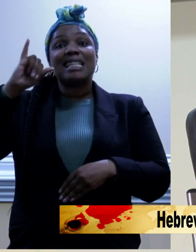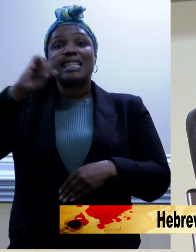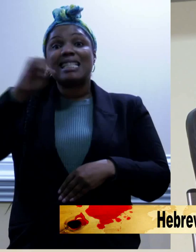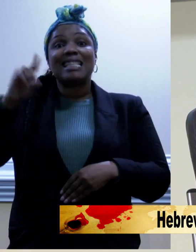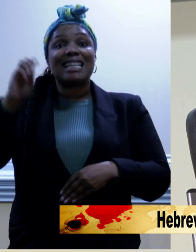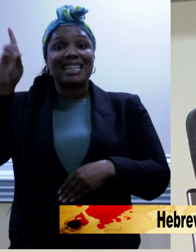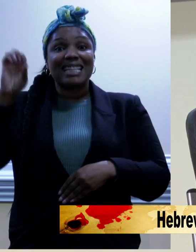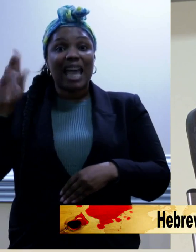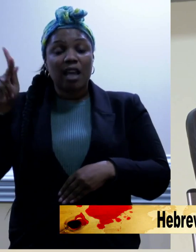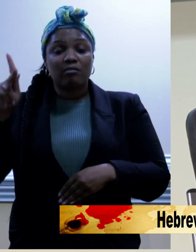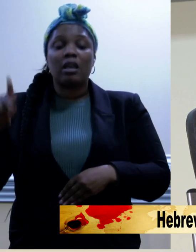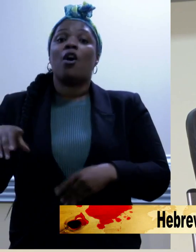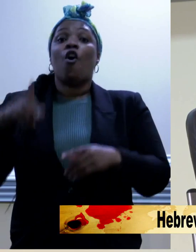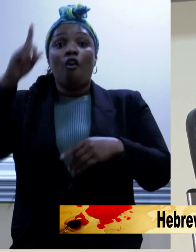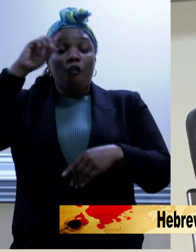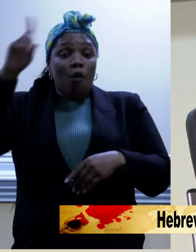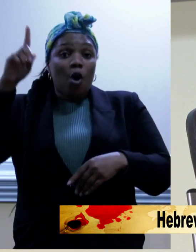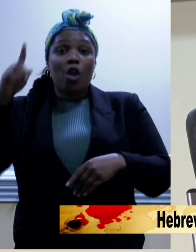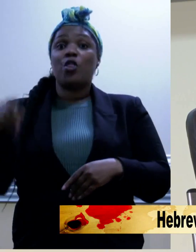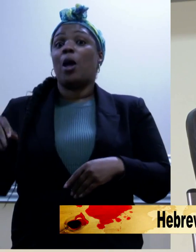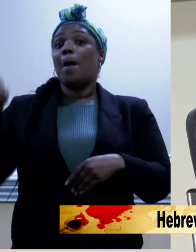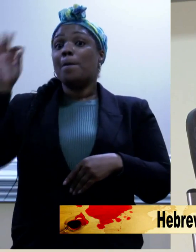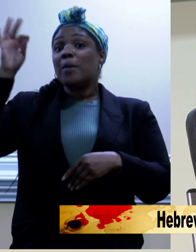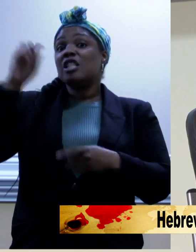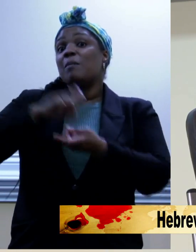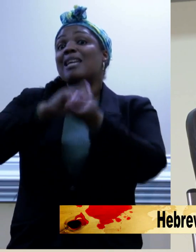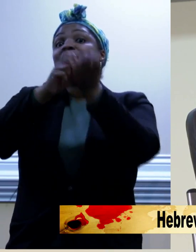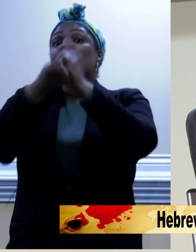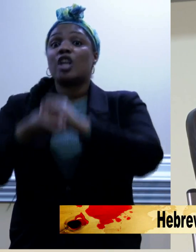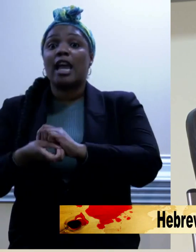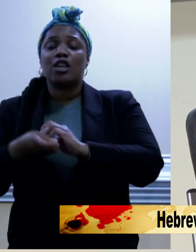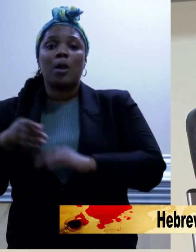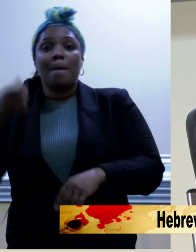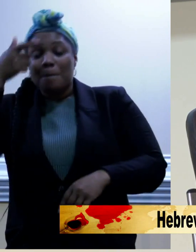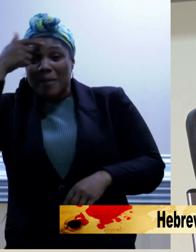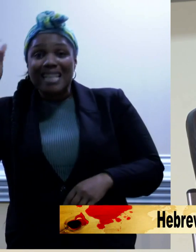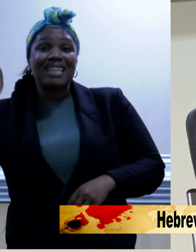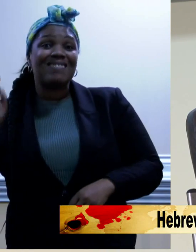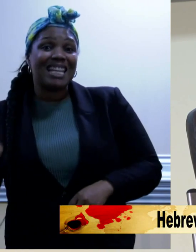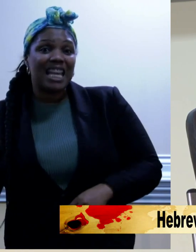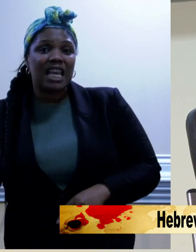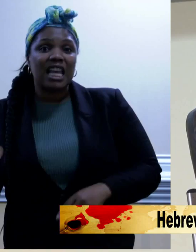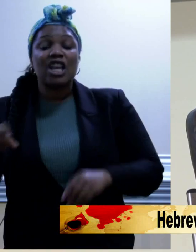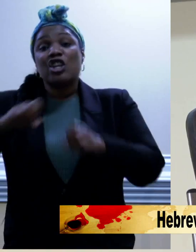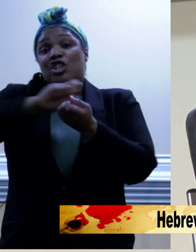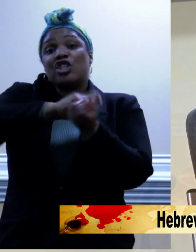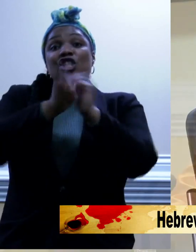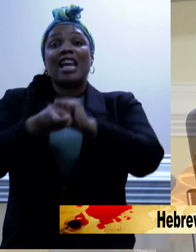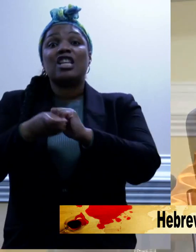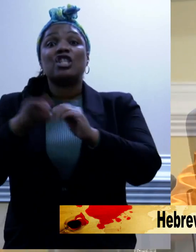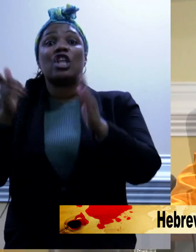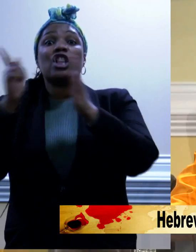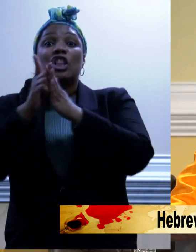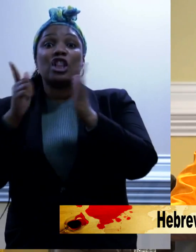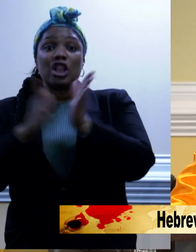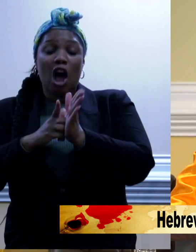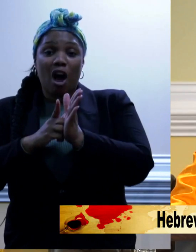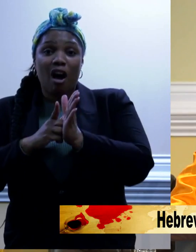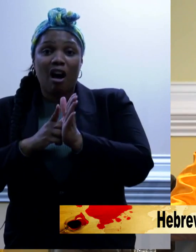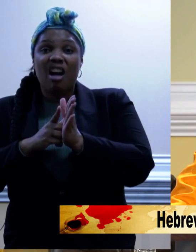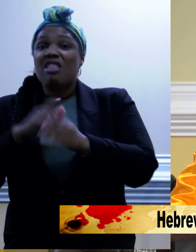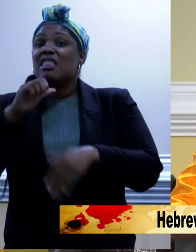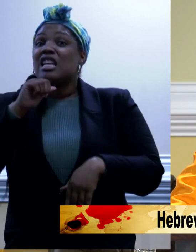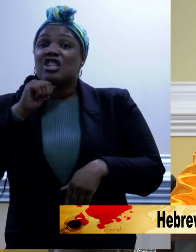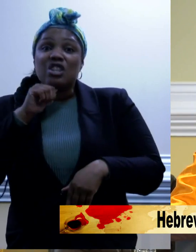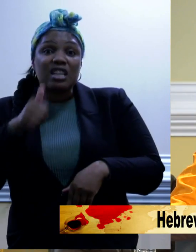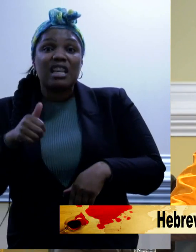the priesthood being changed, there is made of necessity a change also of the law. What law was it? That there was a law that you could